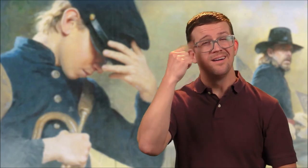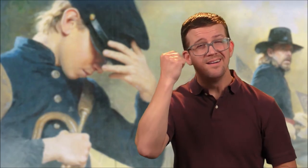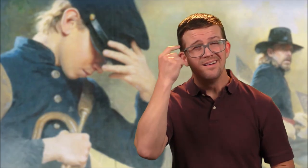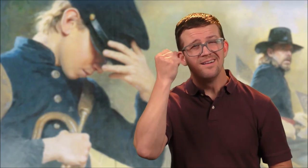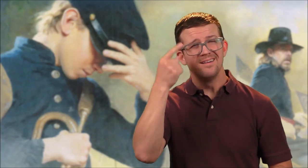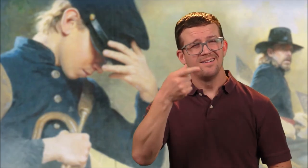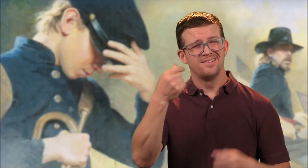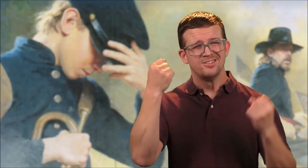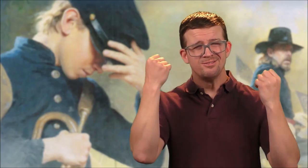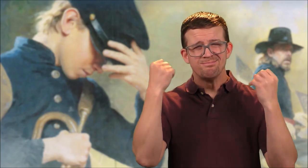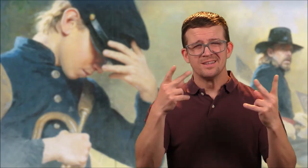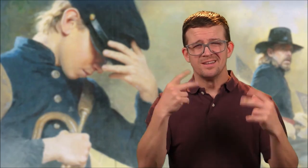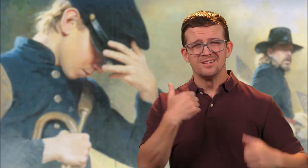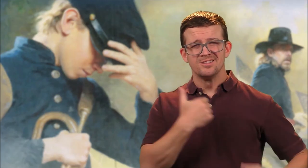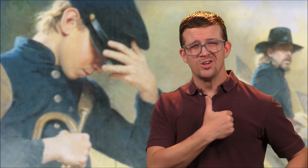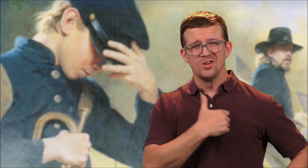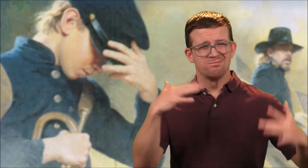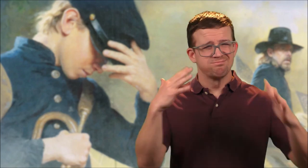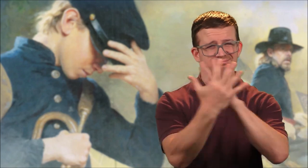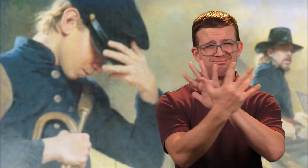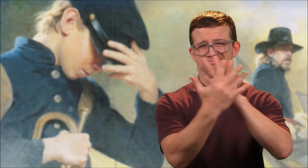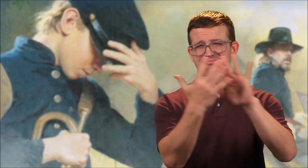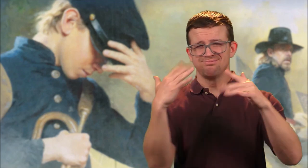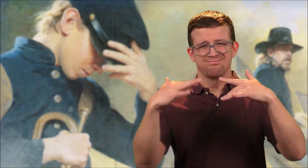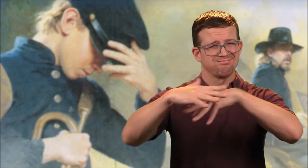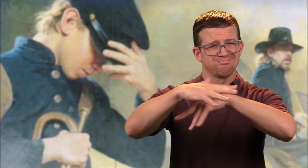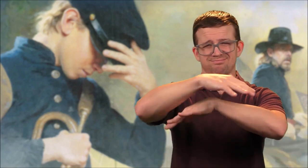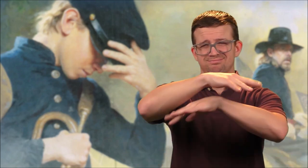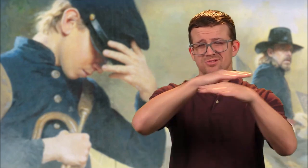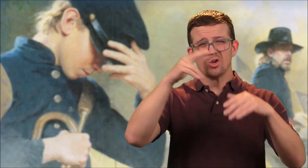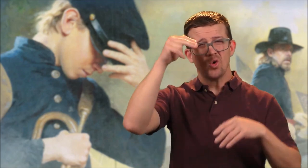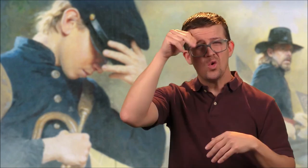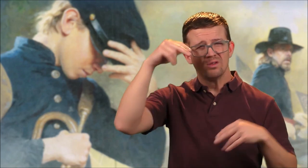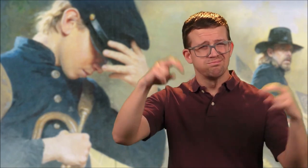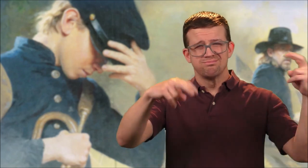71st Pennsylvania, but the dust was too thick.